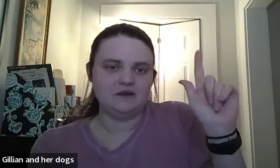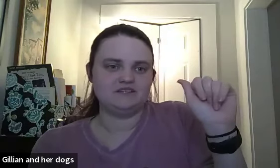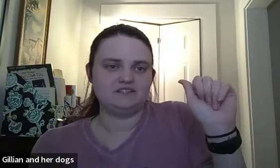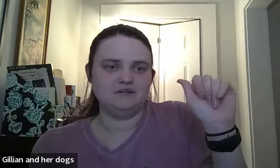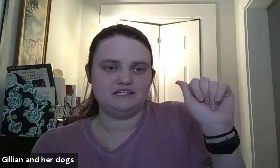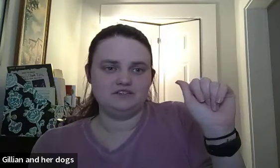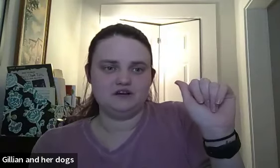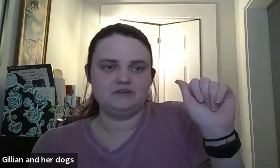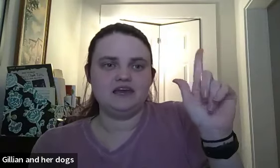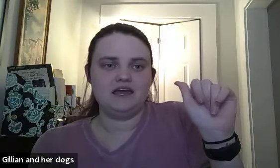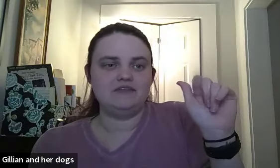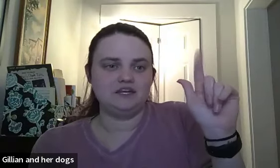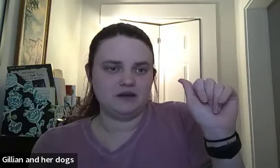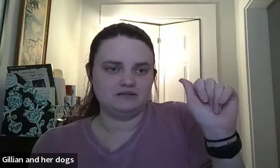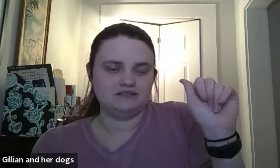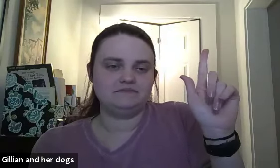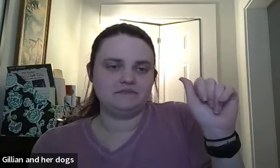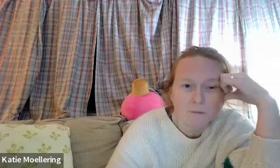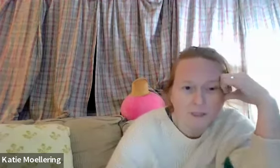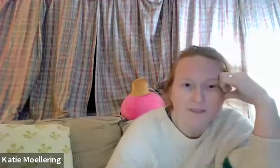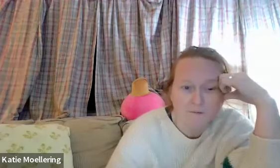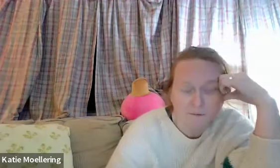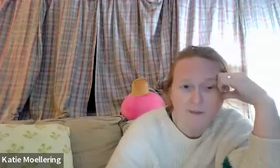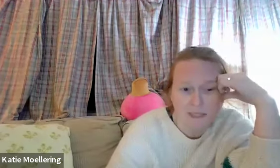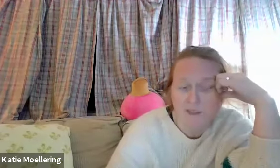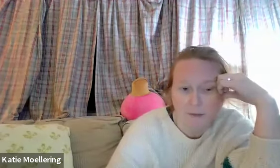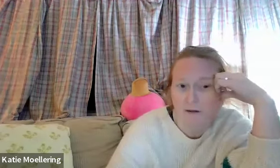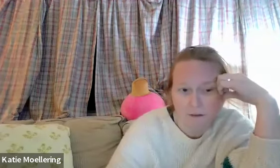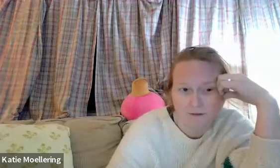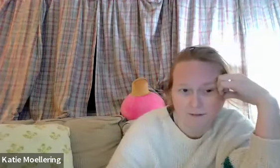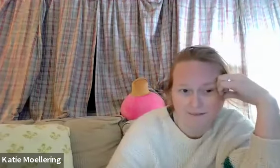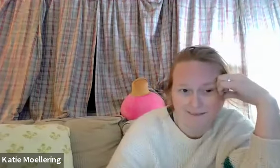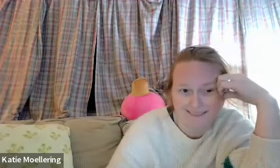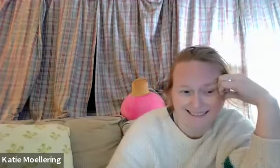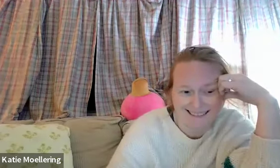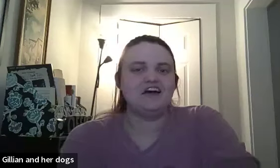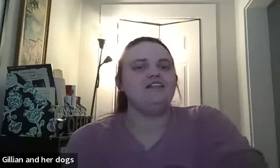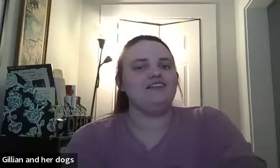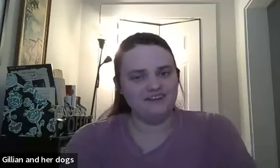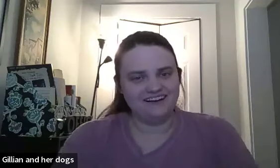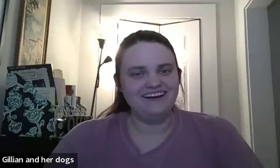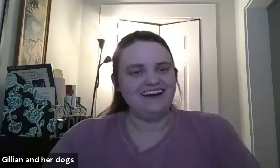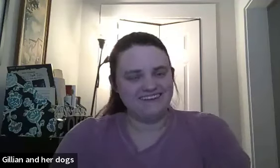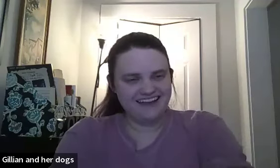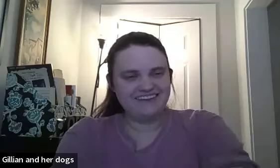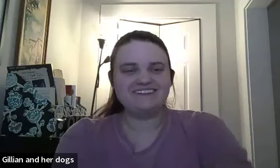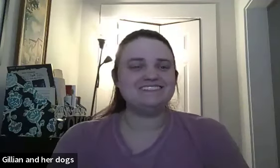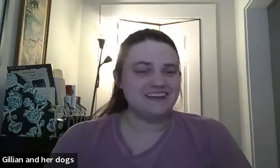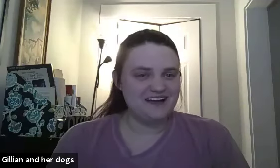Alabama. So it's like you start with the A and then you bounce it. I really feel we can do better. Look, okay, there are